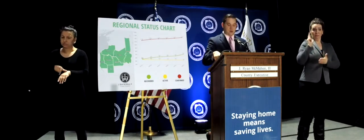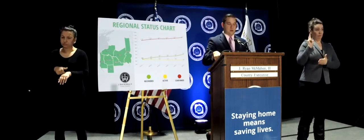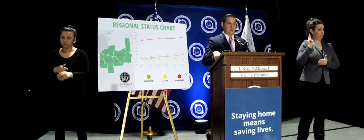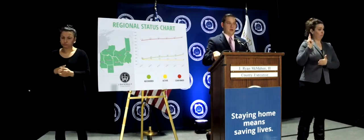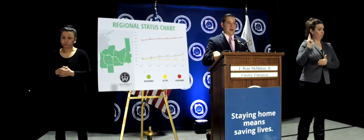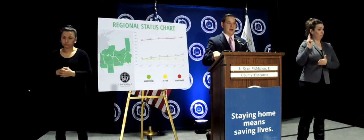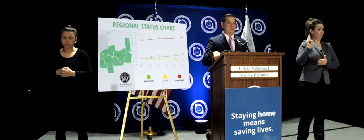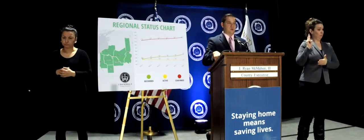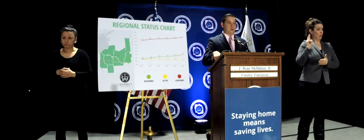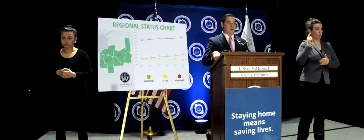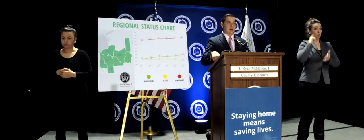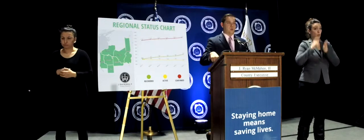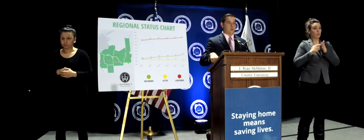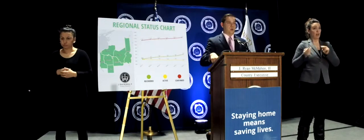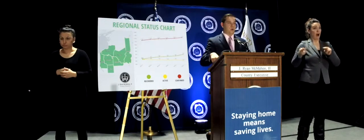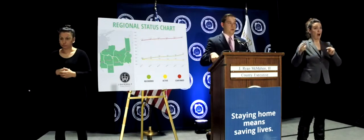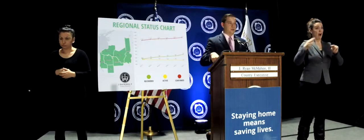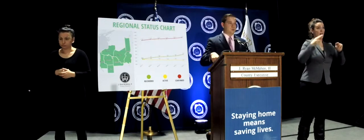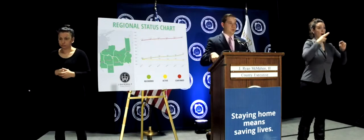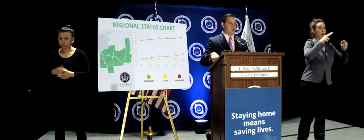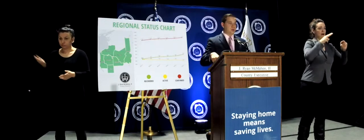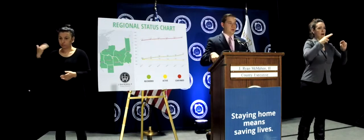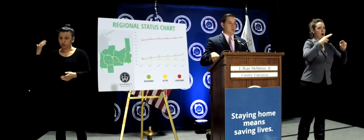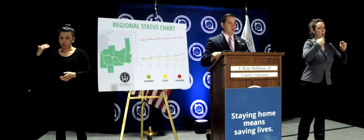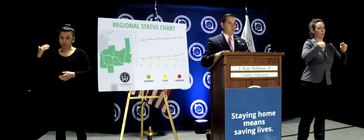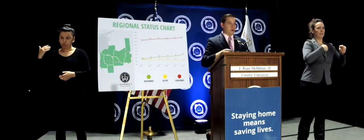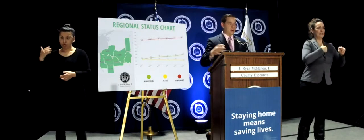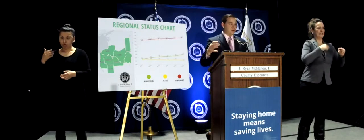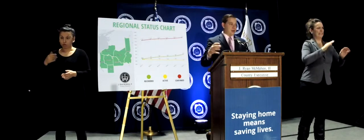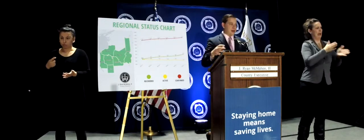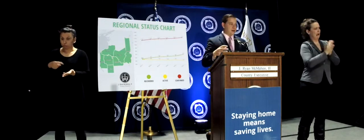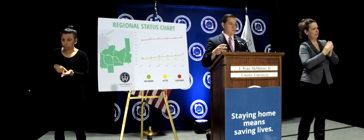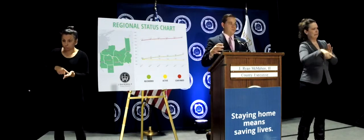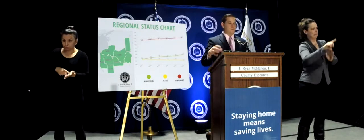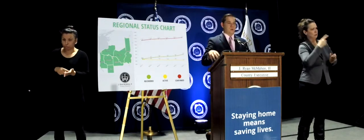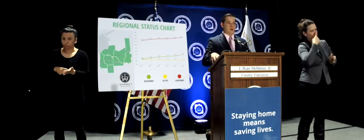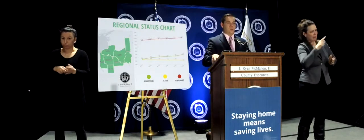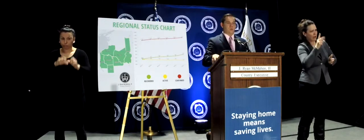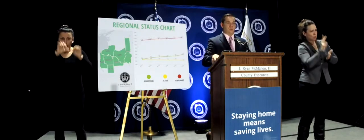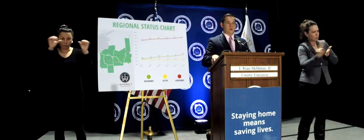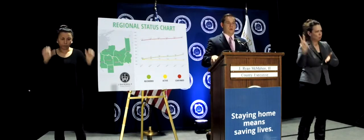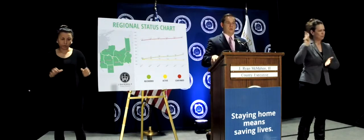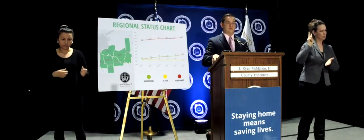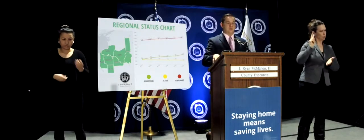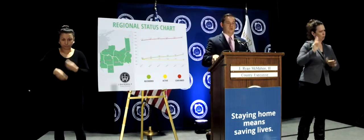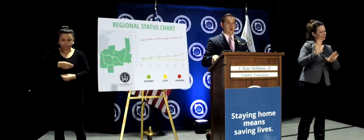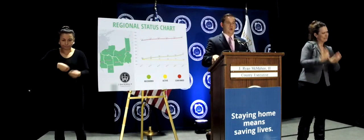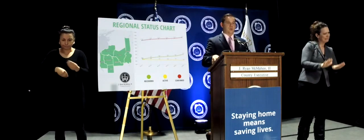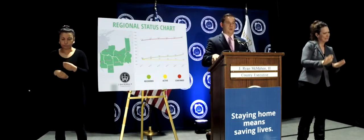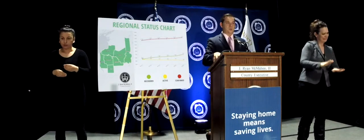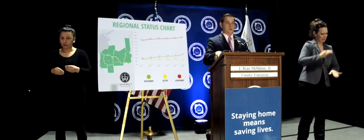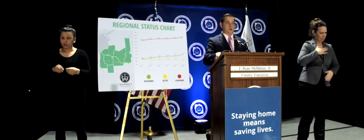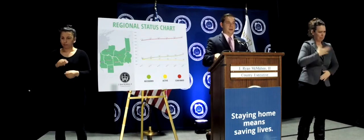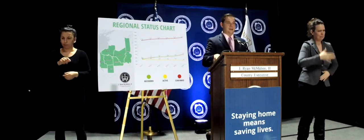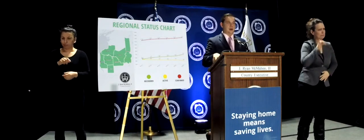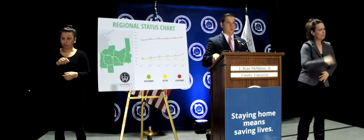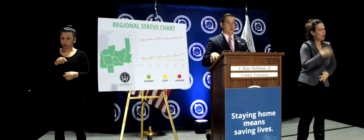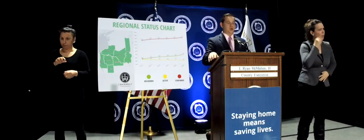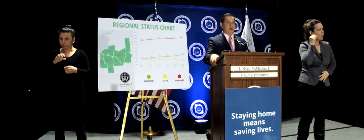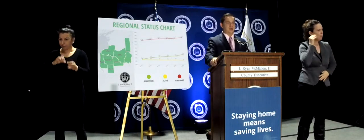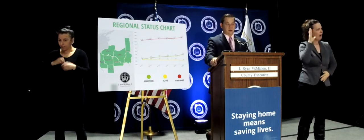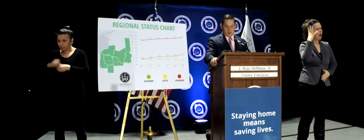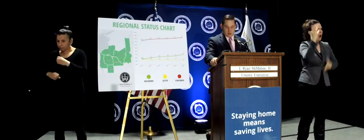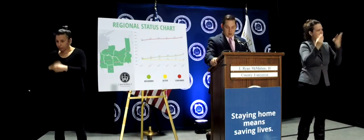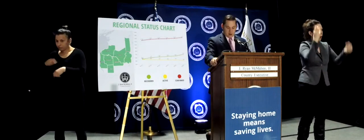cases that we had after, and now where we're going this week, when you break out data, we're having a strong week. We're still on that